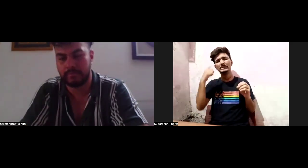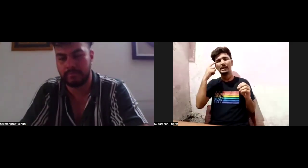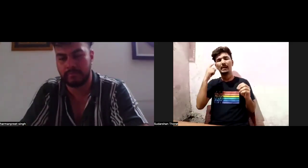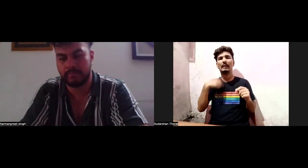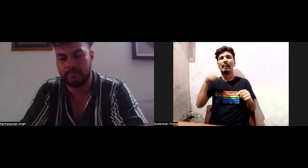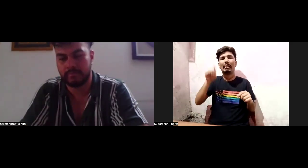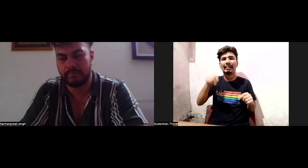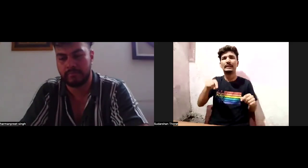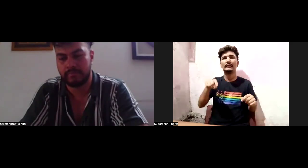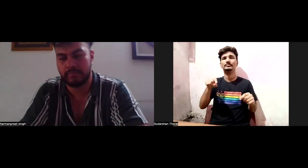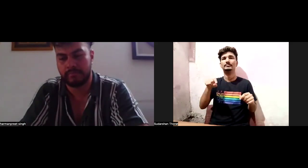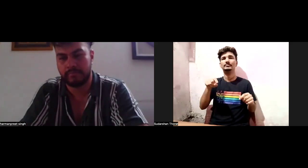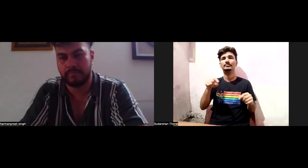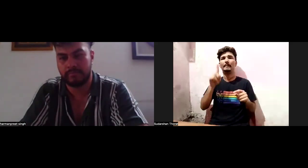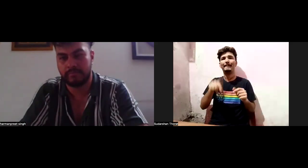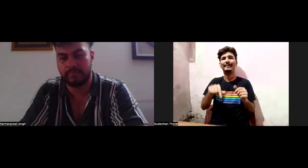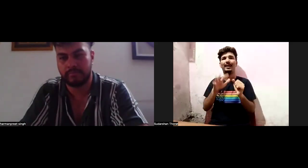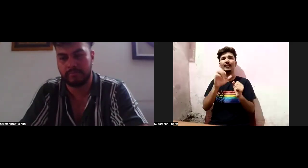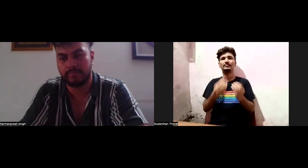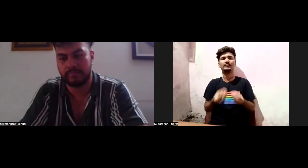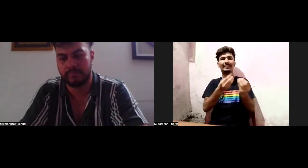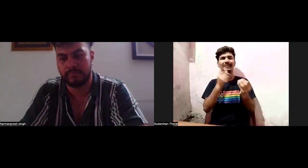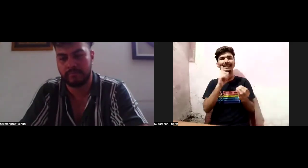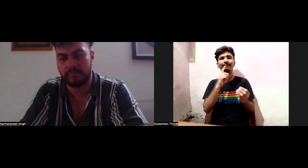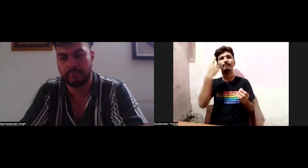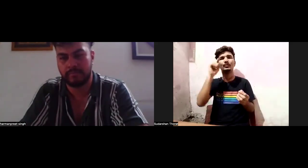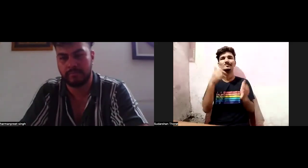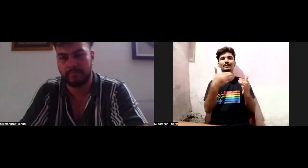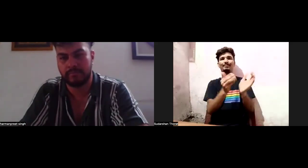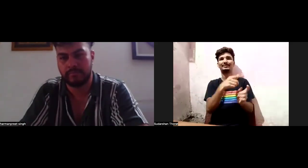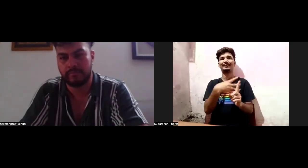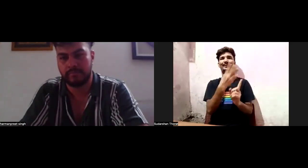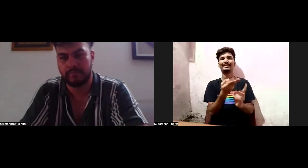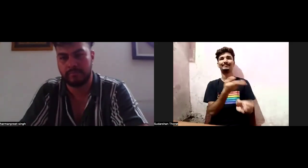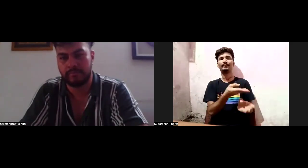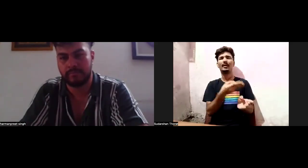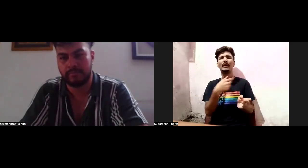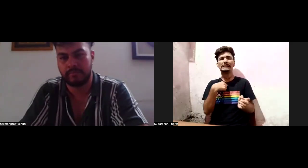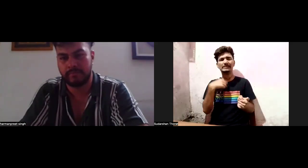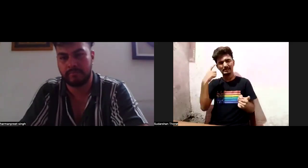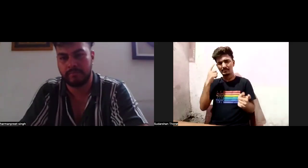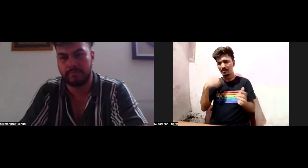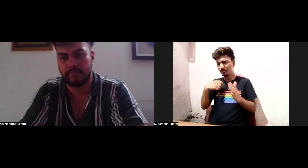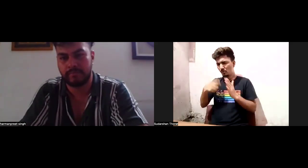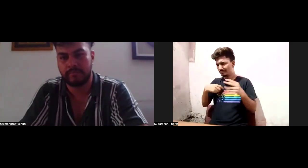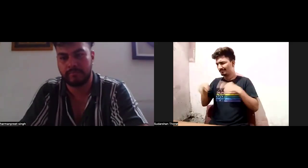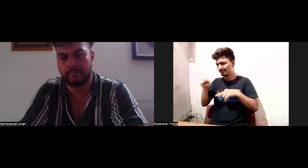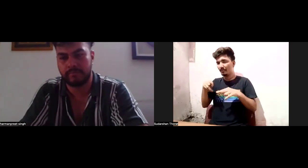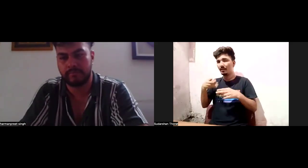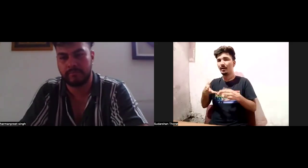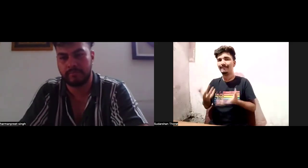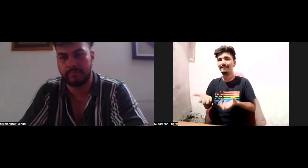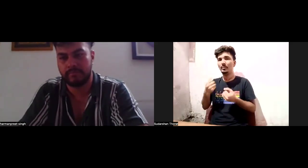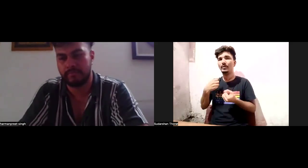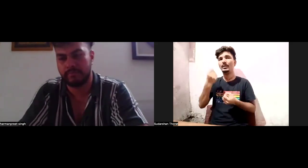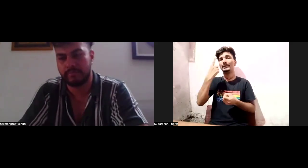But in India, at other places, the accessibility are not provided. So I understood that we required and we needed